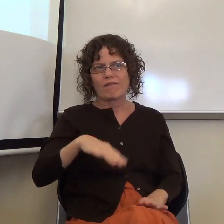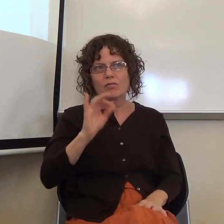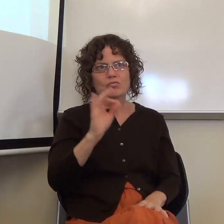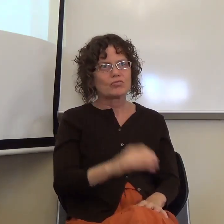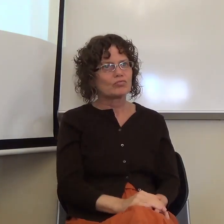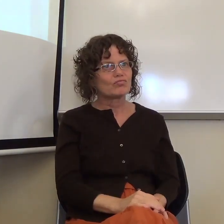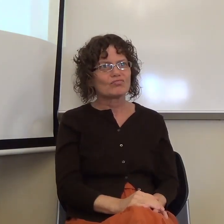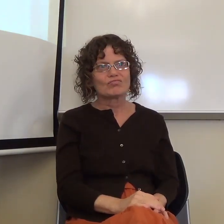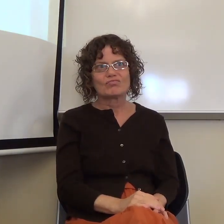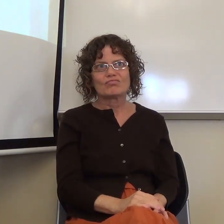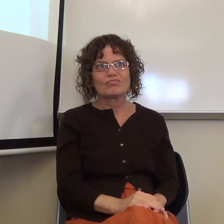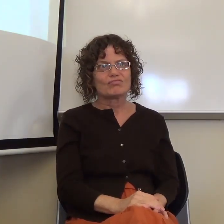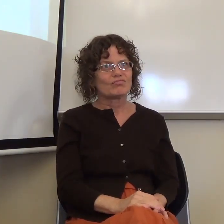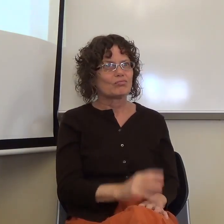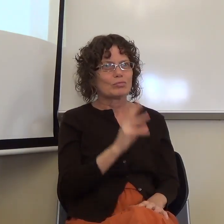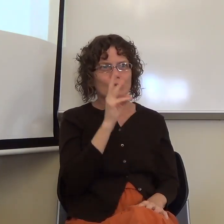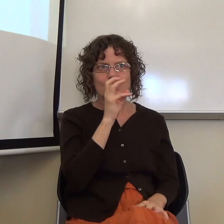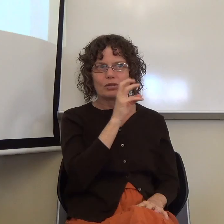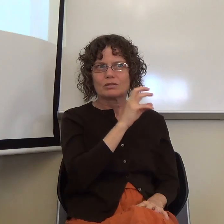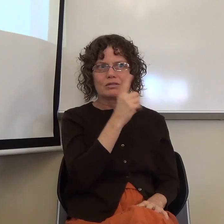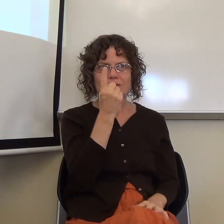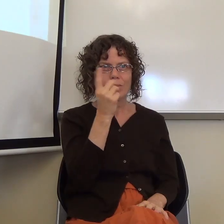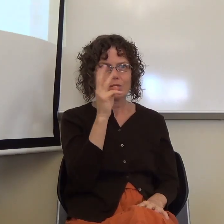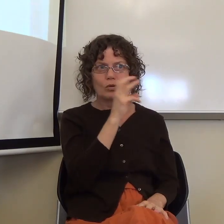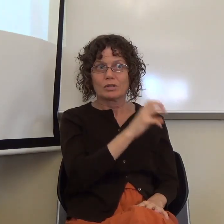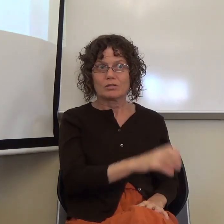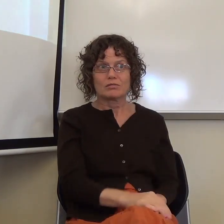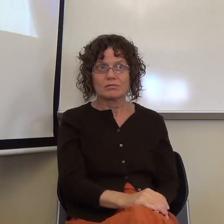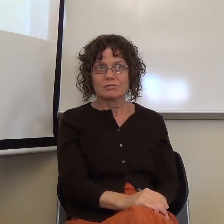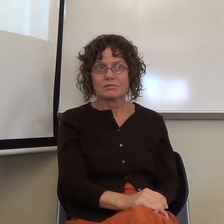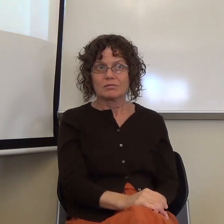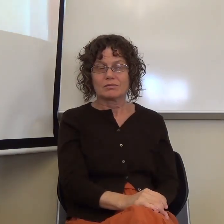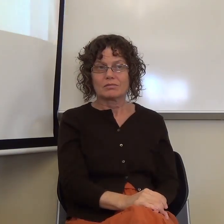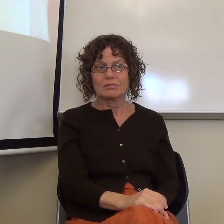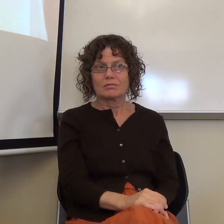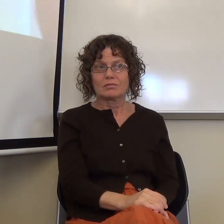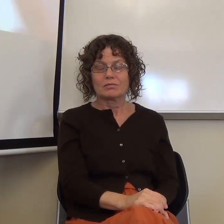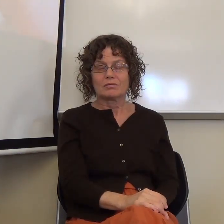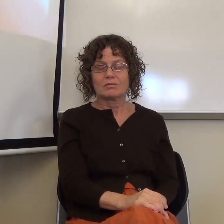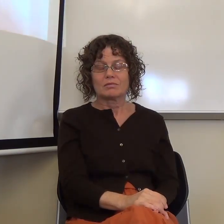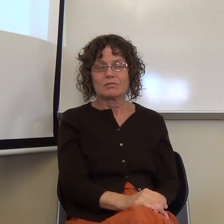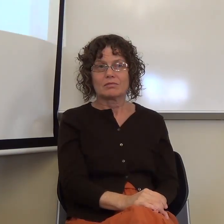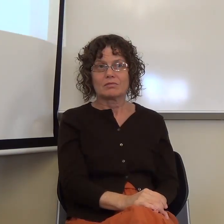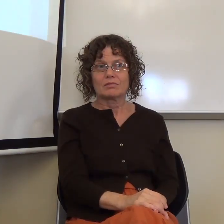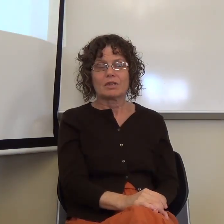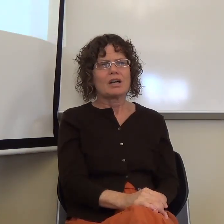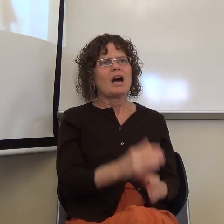I don't know, there's something weird there, yeah. Okay, so what do I have a list of here?